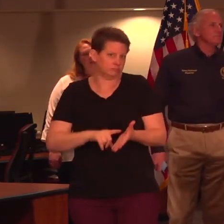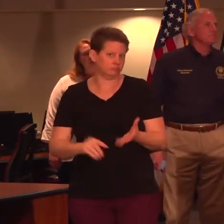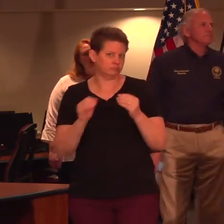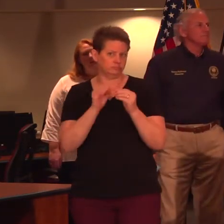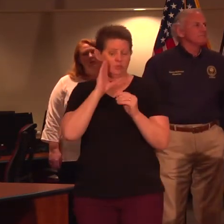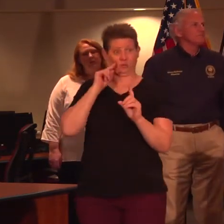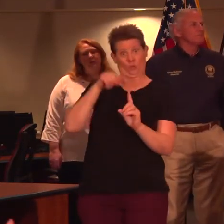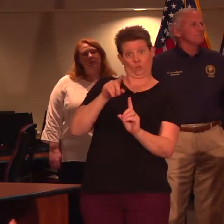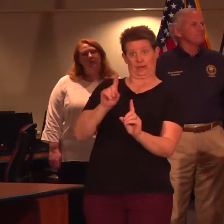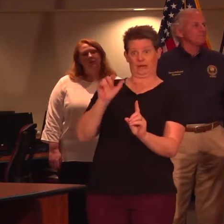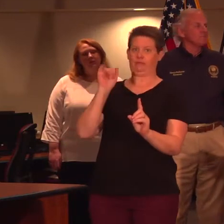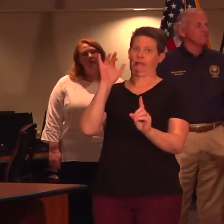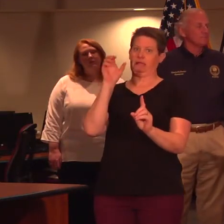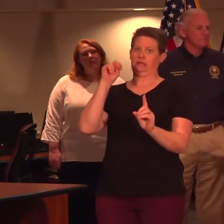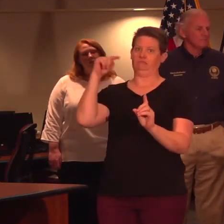particularly in Aiken County.